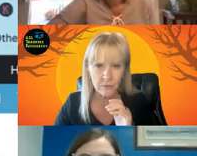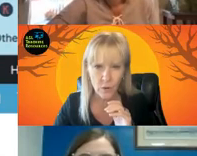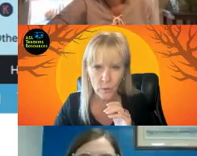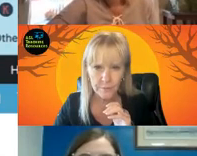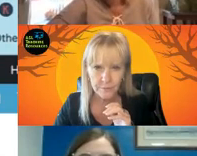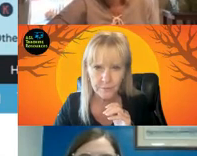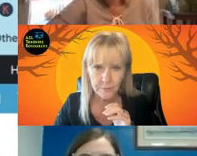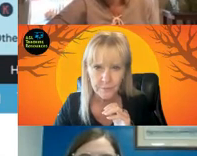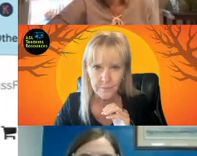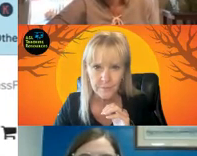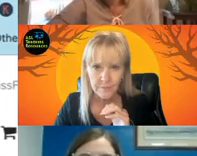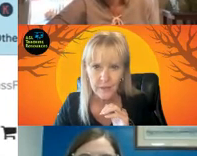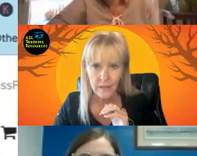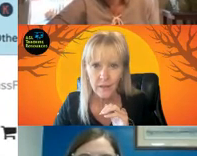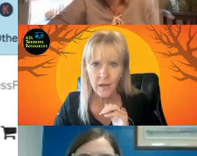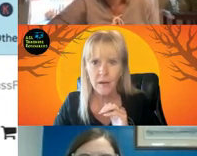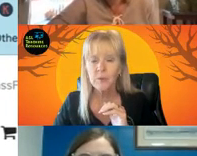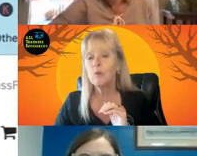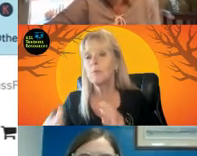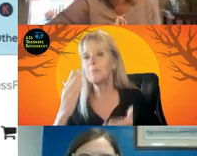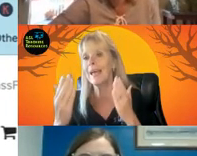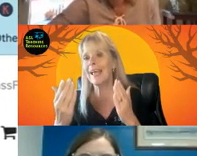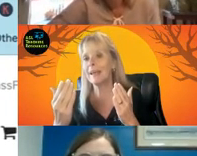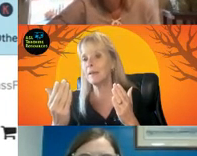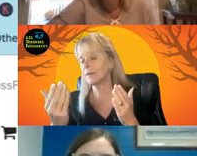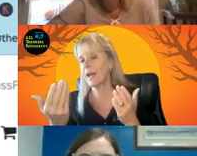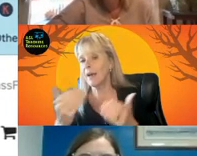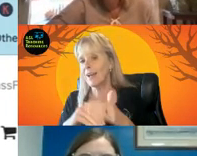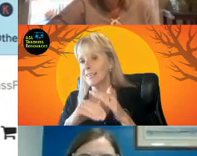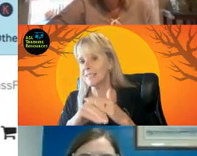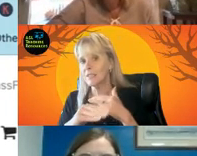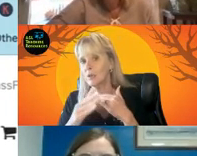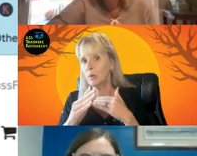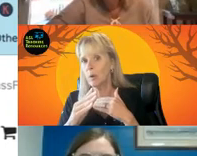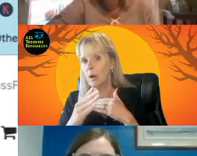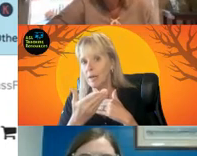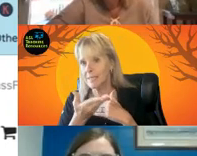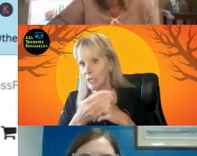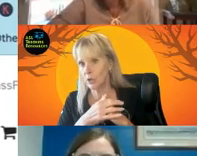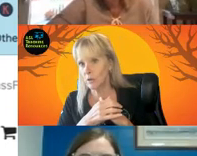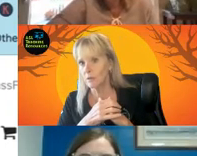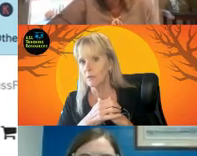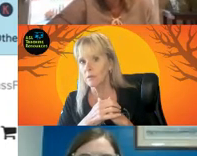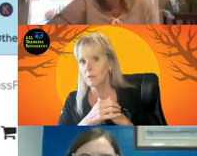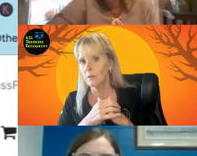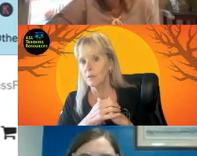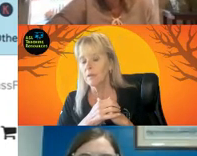teachers account, wrong one. You may have access to us here.